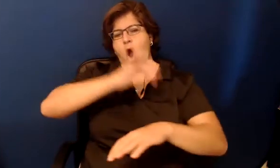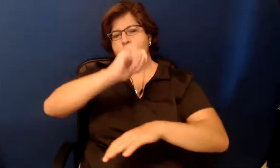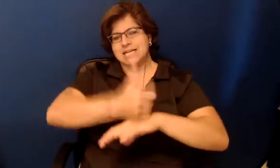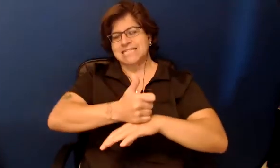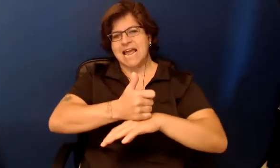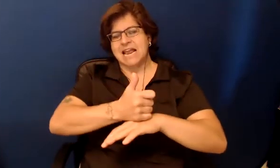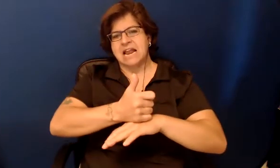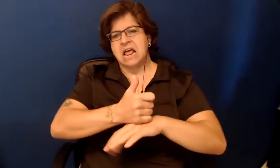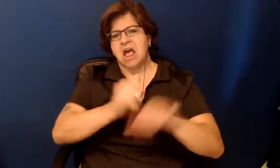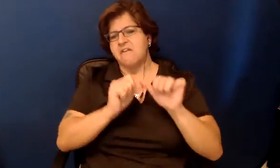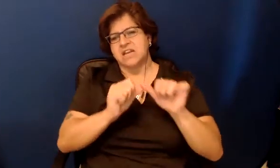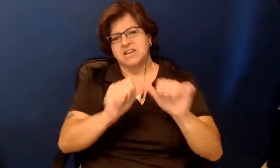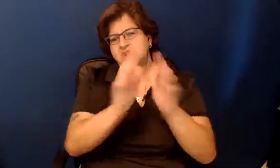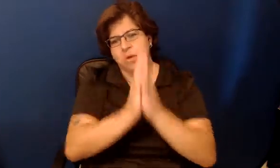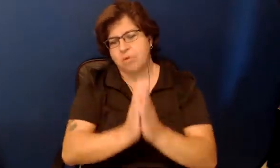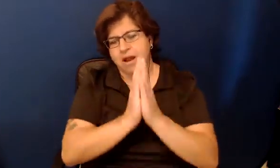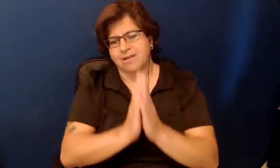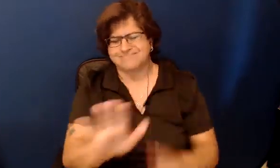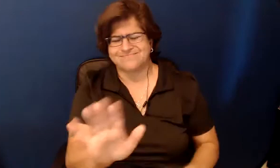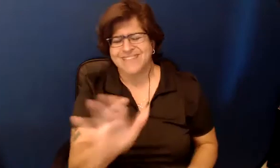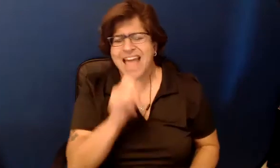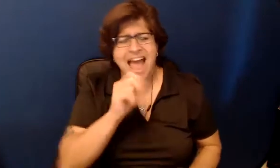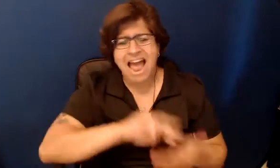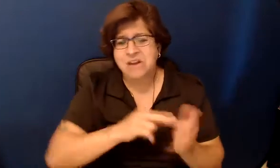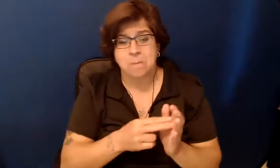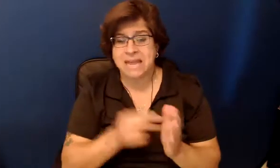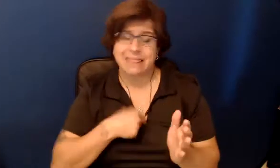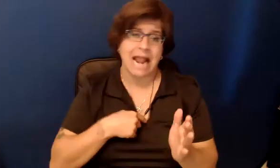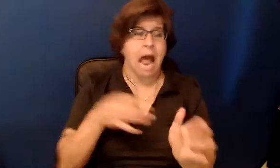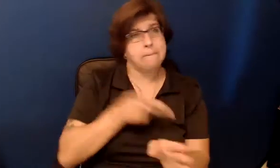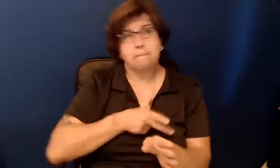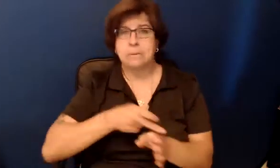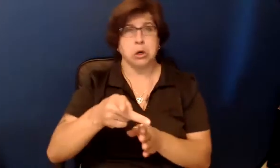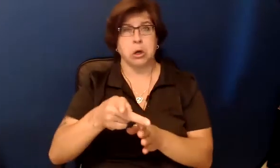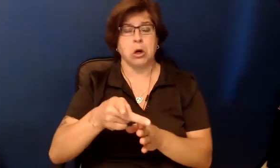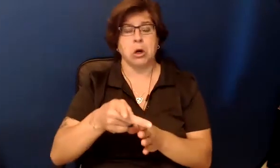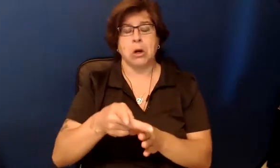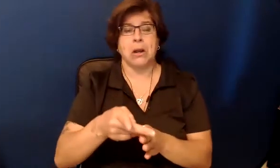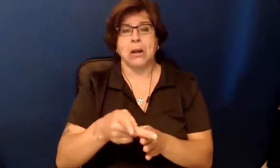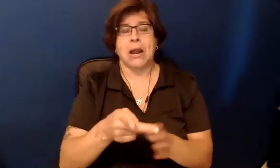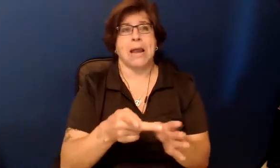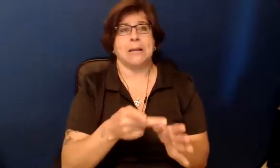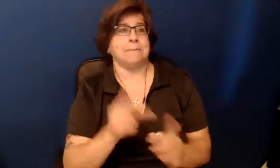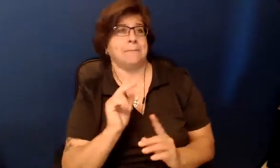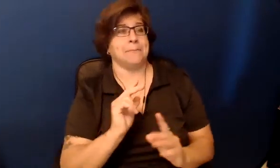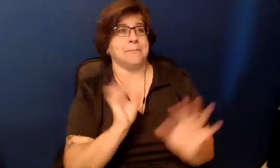I'm not talking about being goody-goody, folks. I'm not goody-goody. I make all kinds of mistakes and stuff throughout the day, and I have